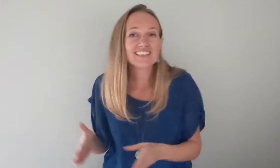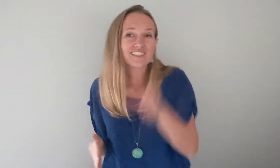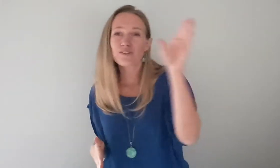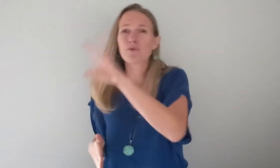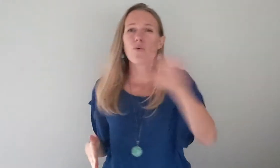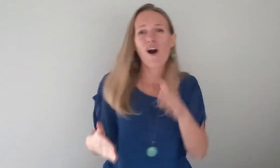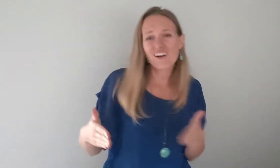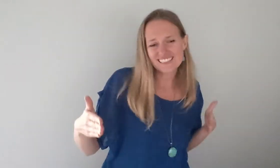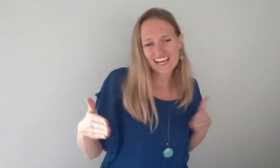the cross,